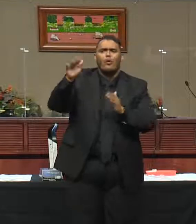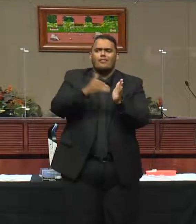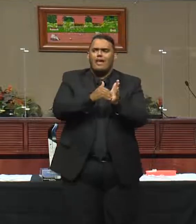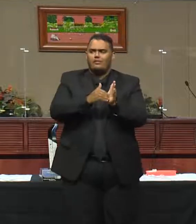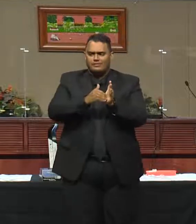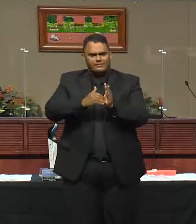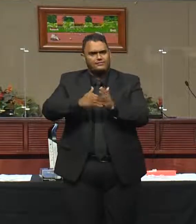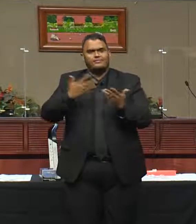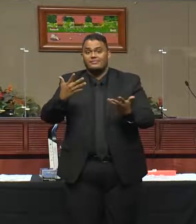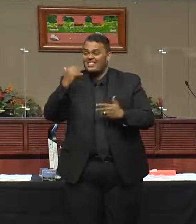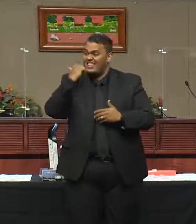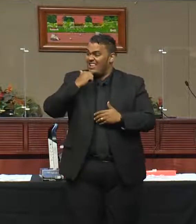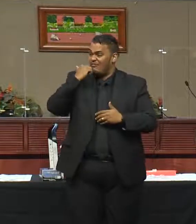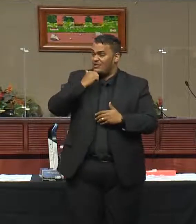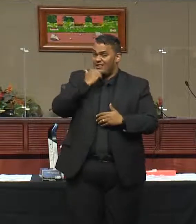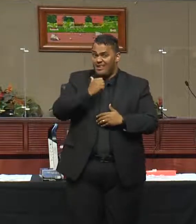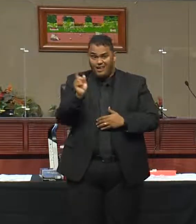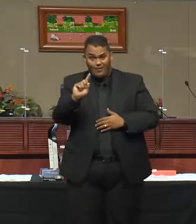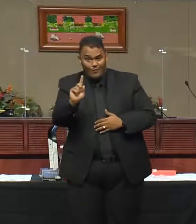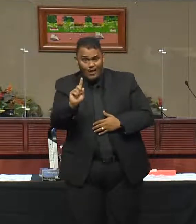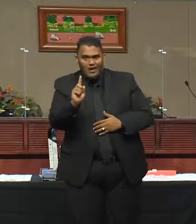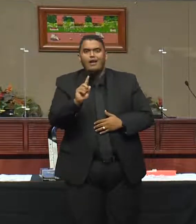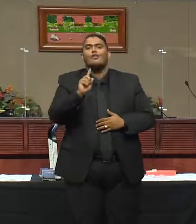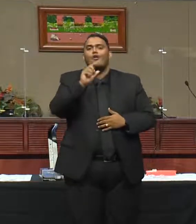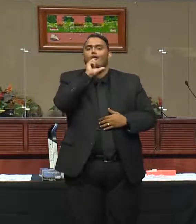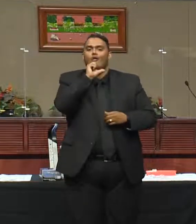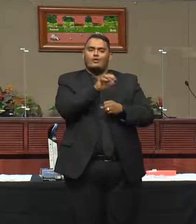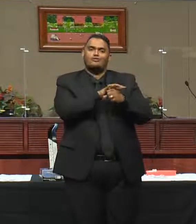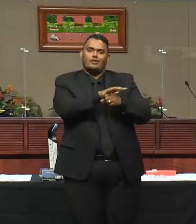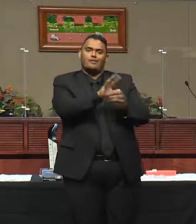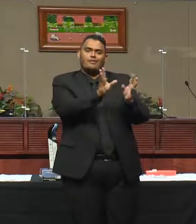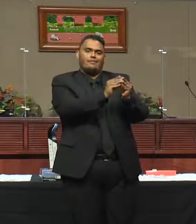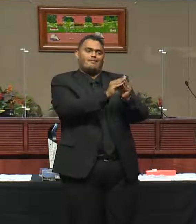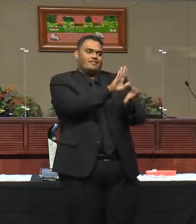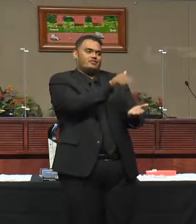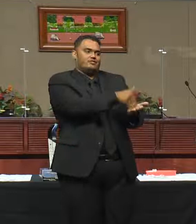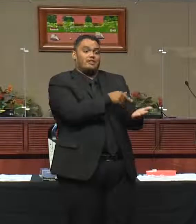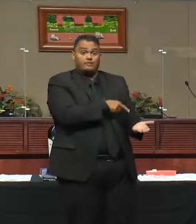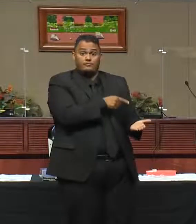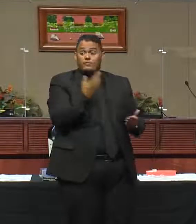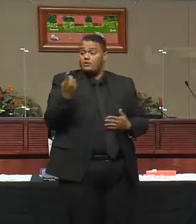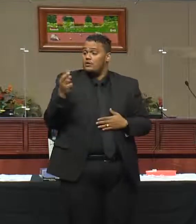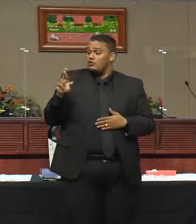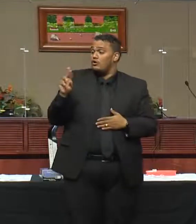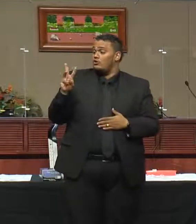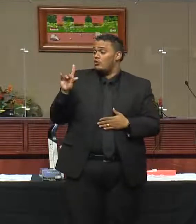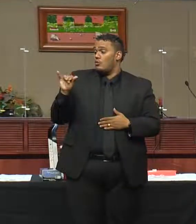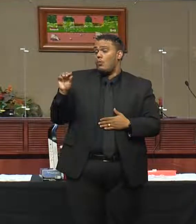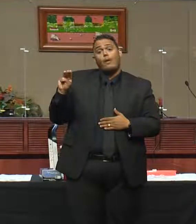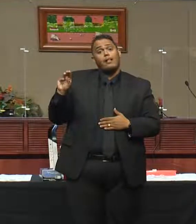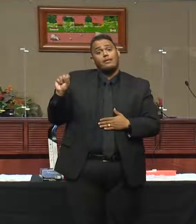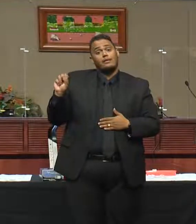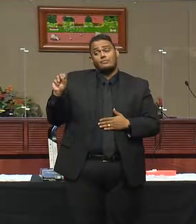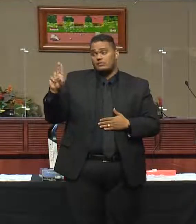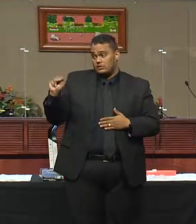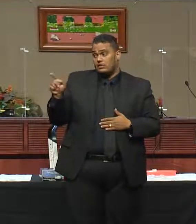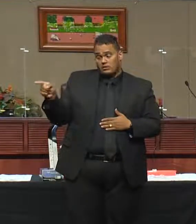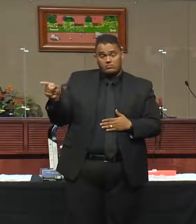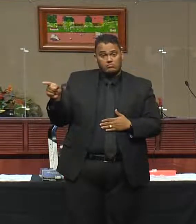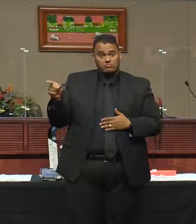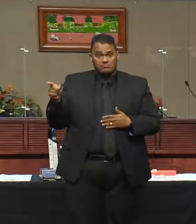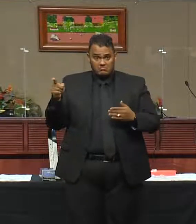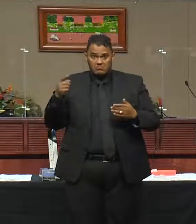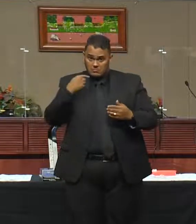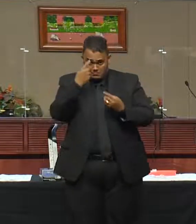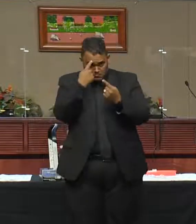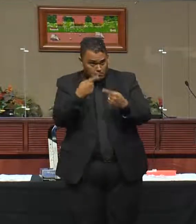County Convention Center. You heard earlier from Dr. Williamson that we do have a partnership now where we're going to continue to